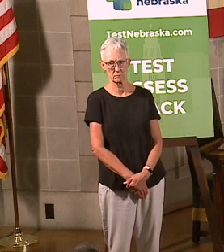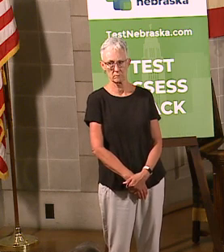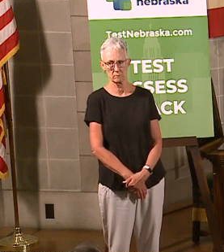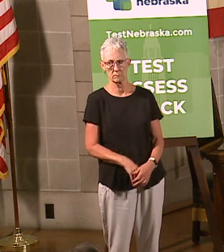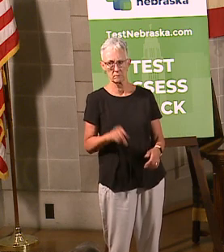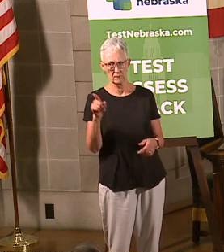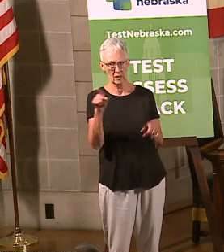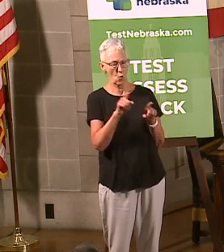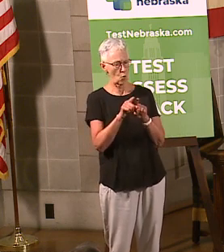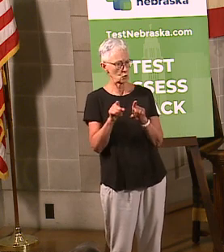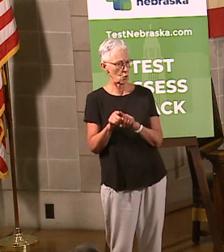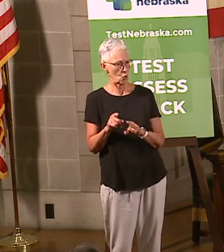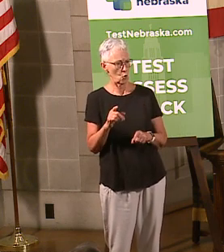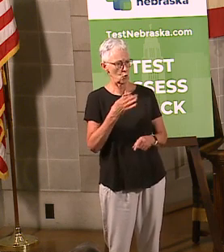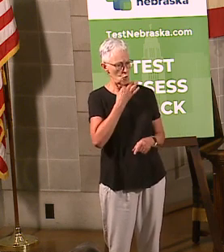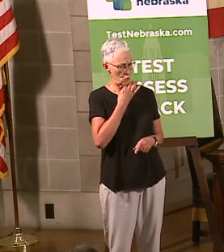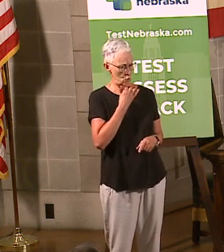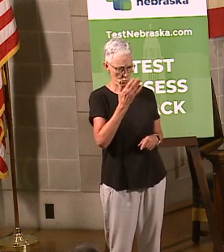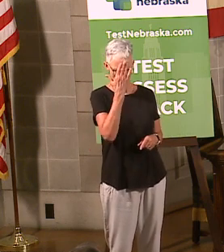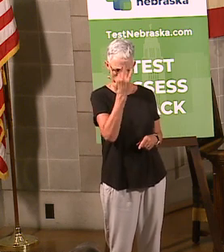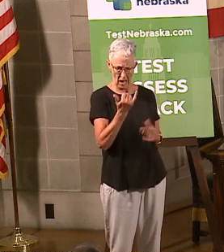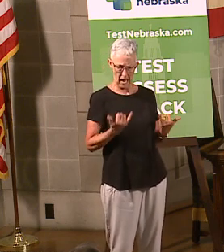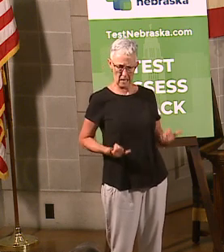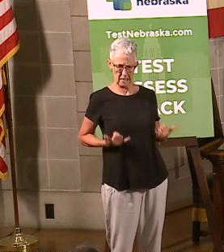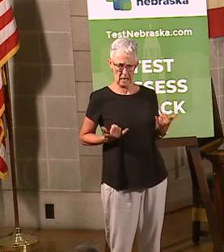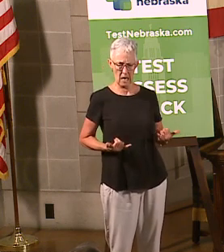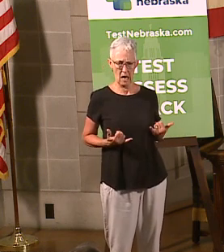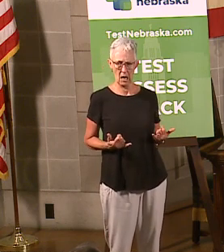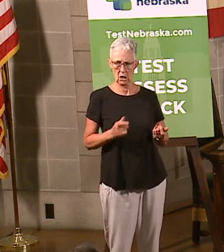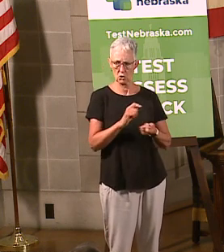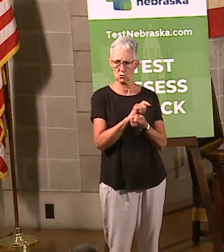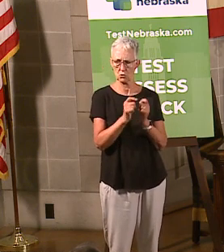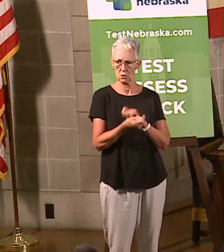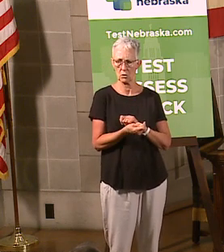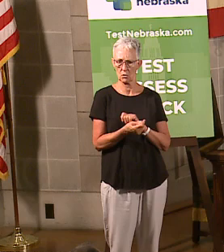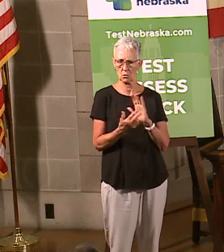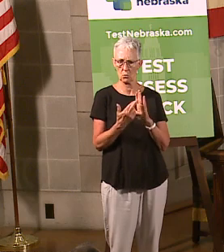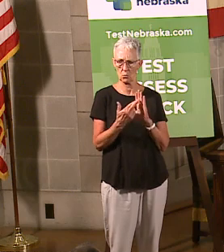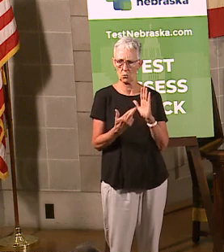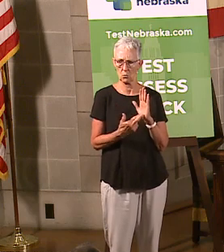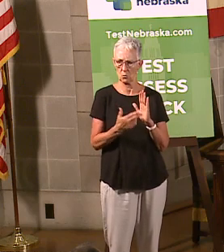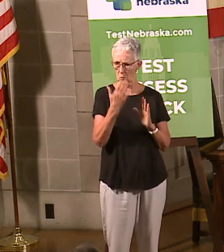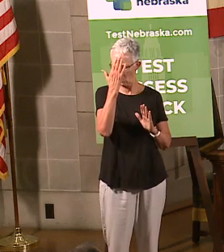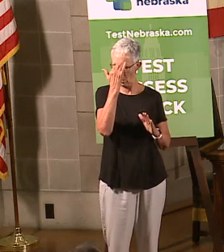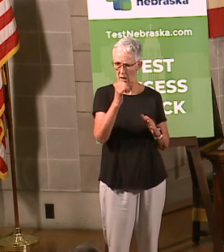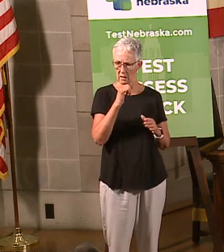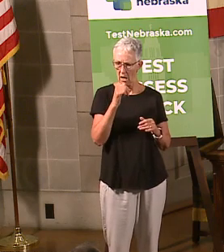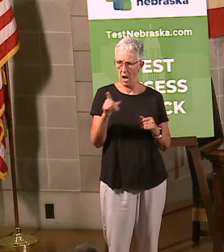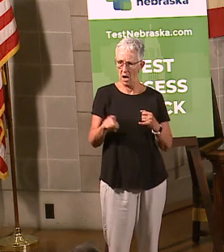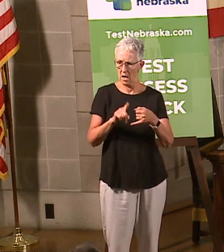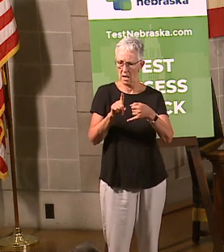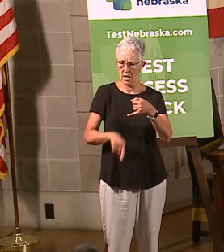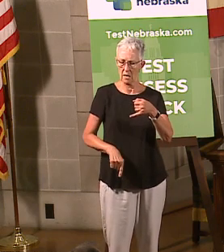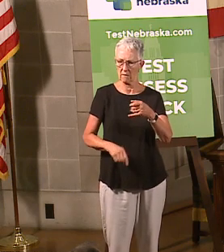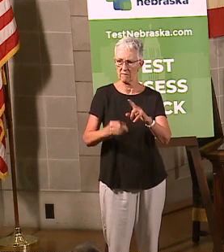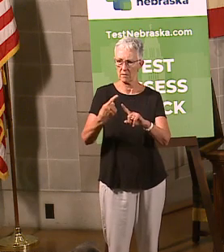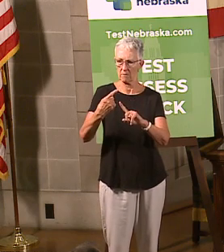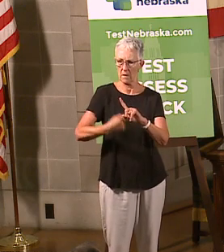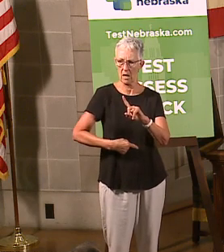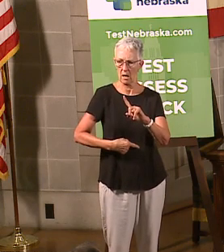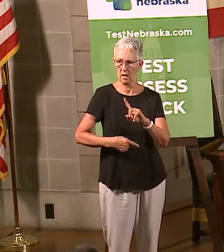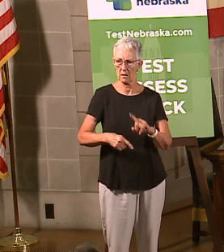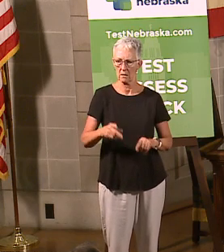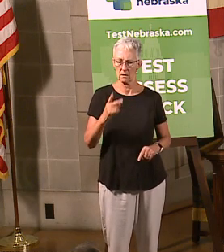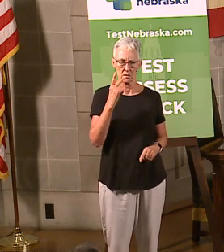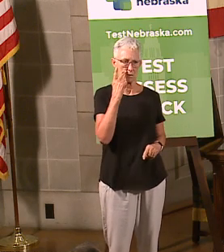time. Why is it now, not the end of the month when we see the restrictions on phase